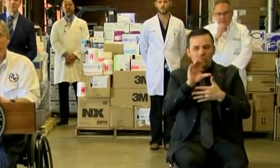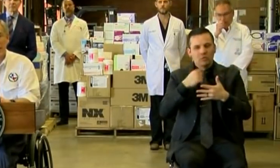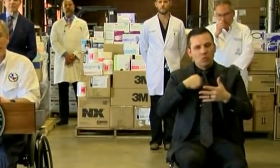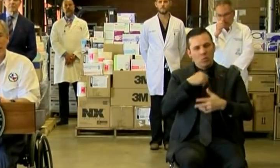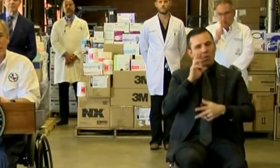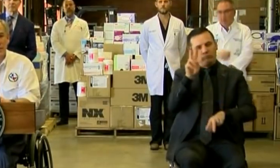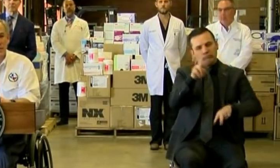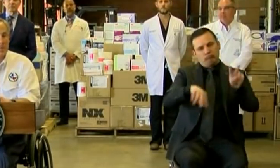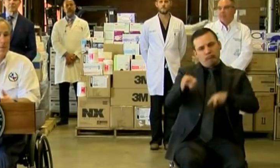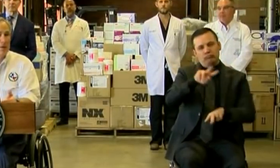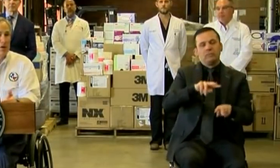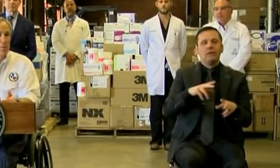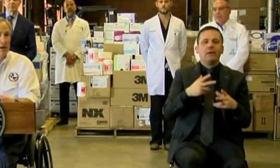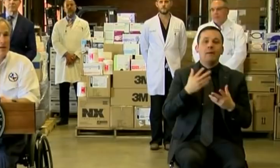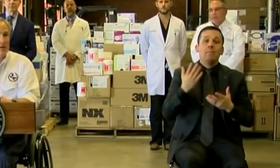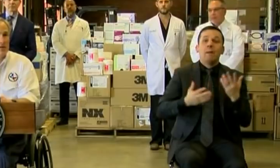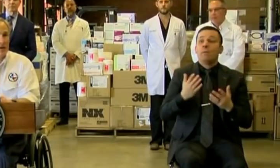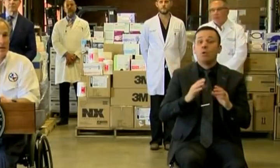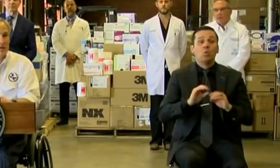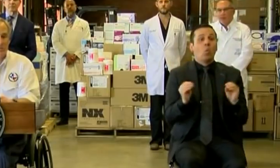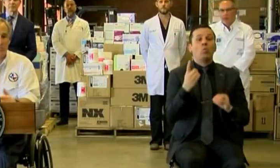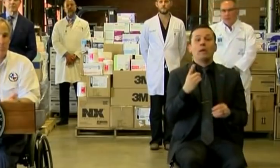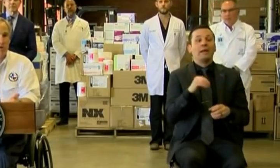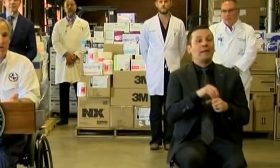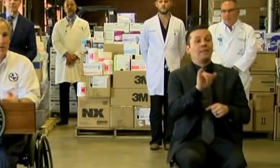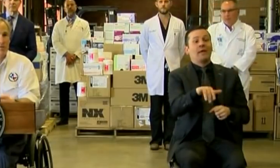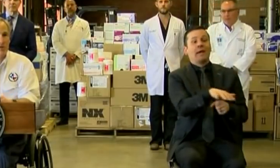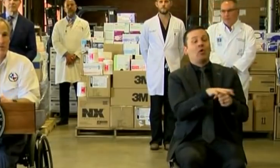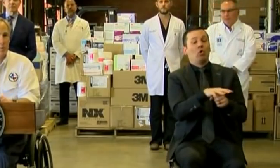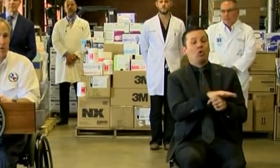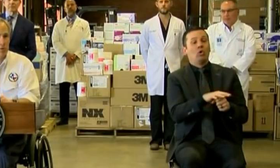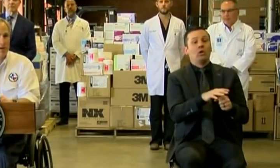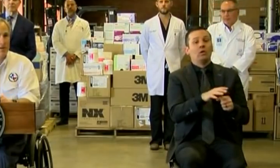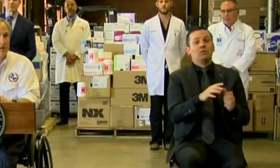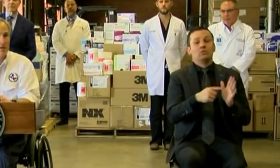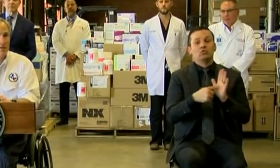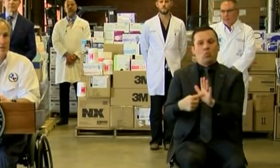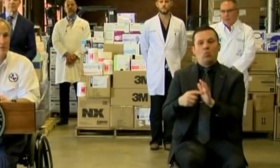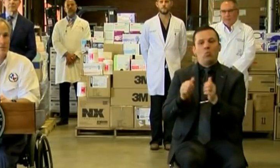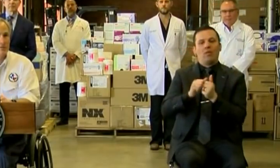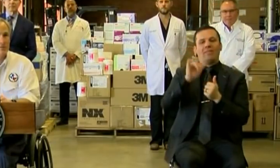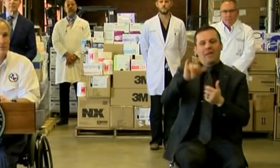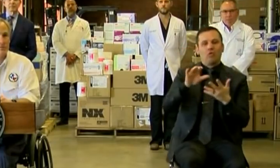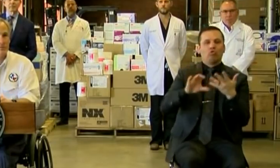at. And it may be that nobody in these counties present themselves with those criteria.